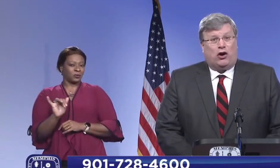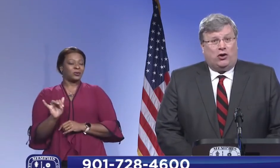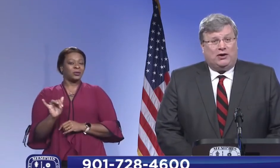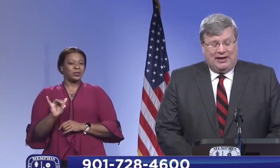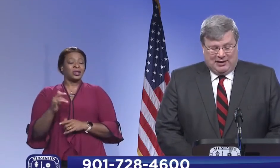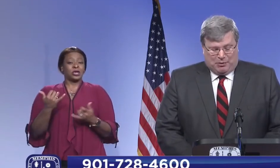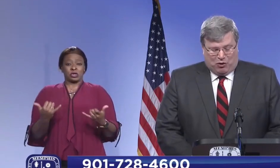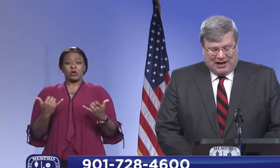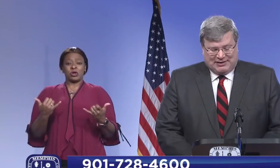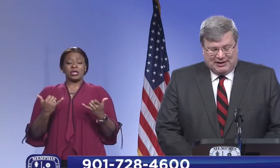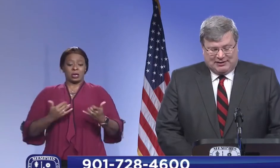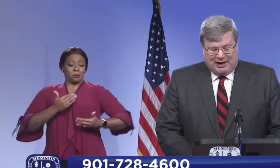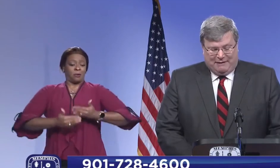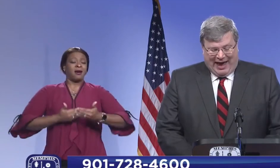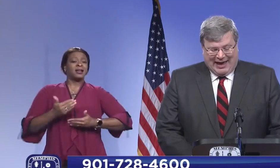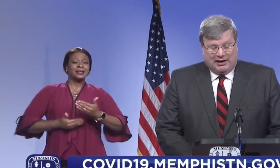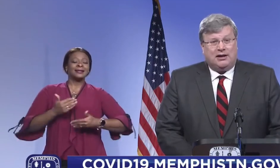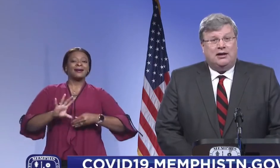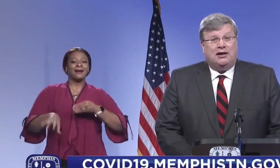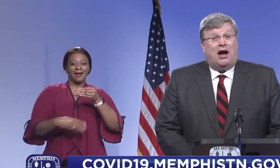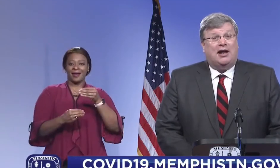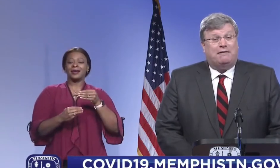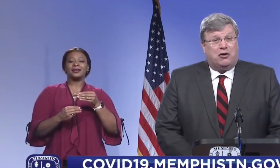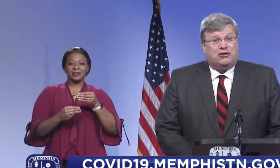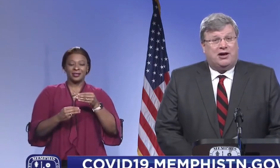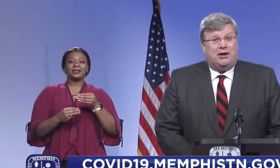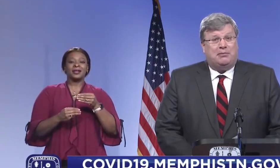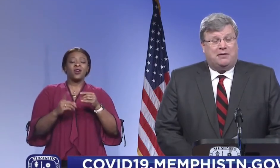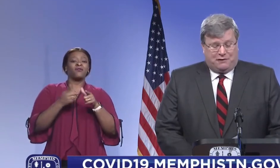are currently in the process of adding on a